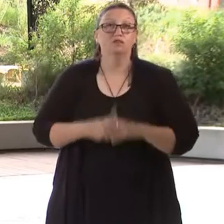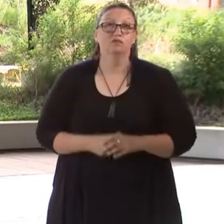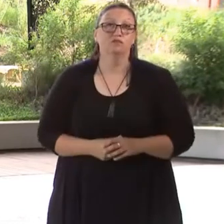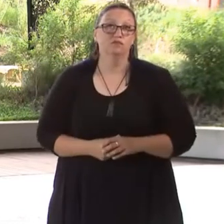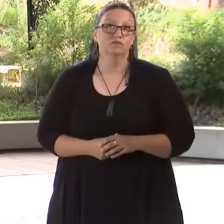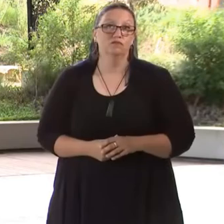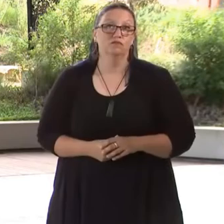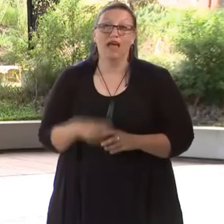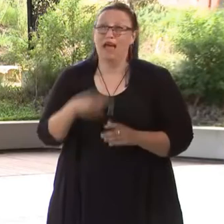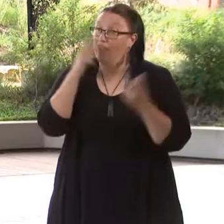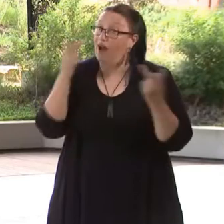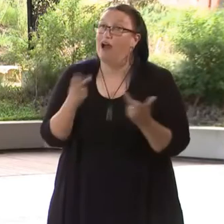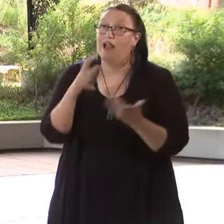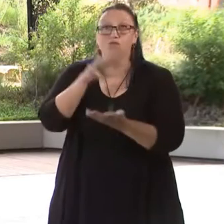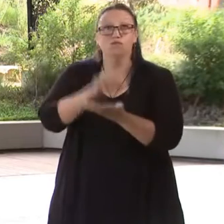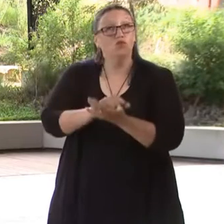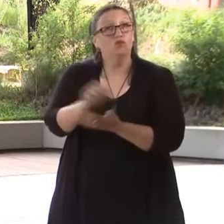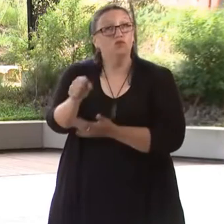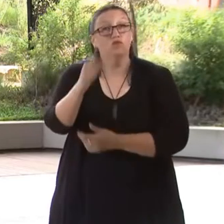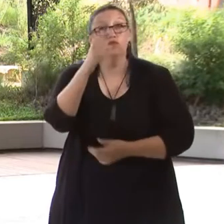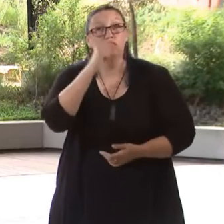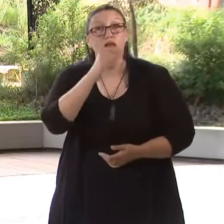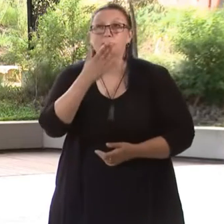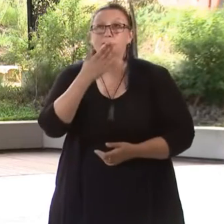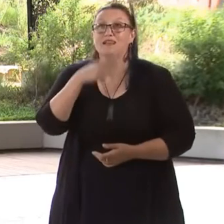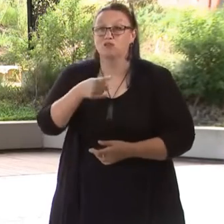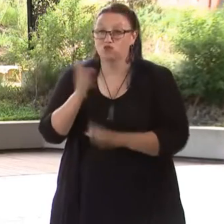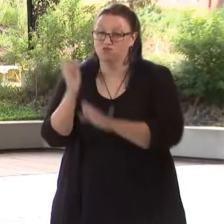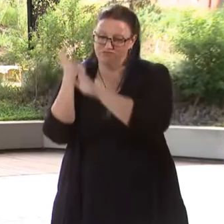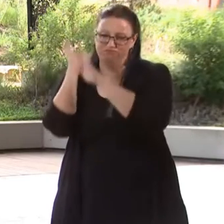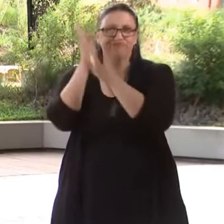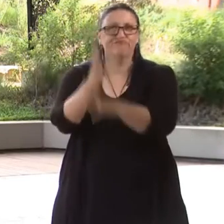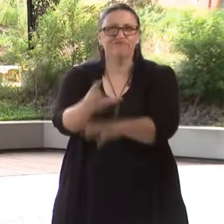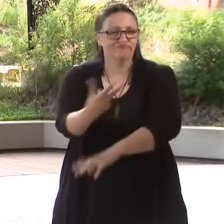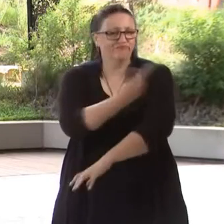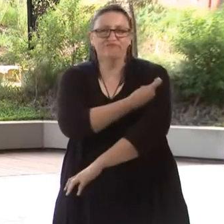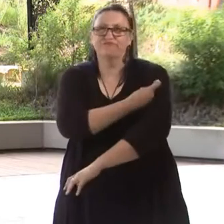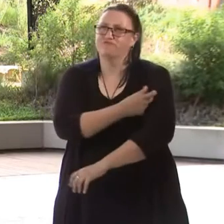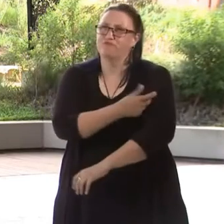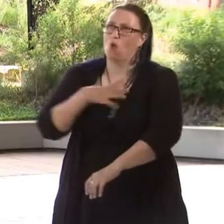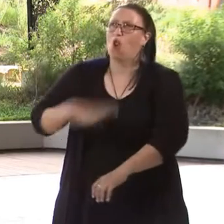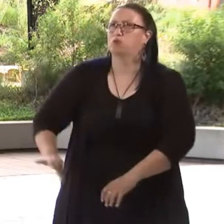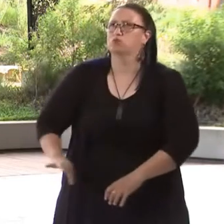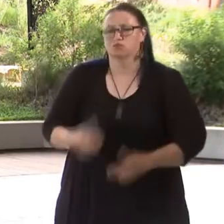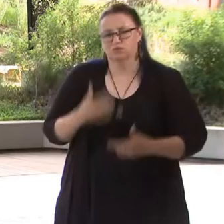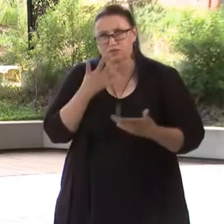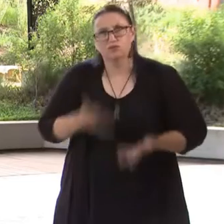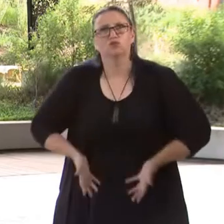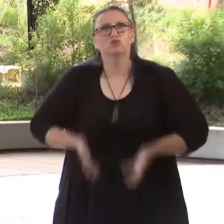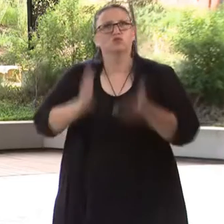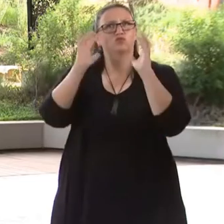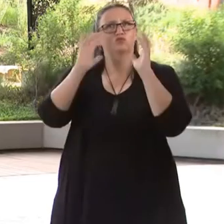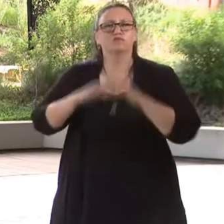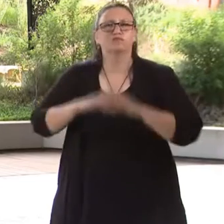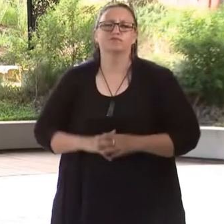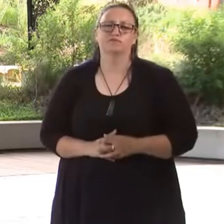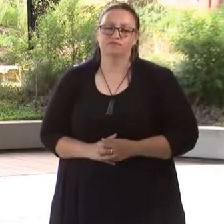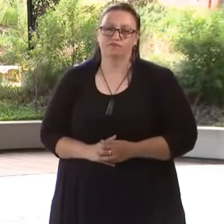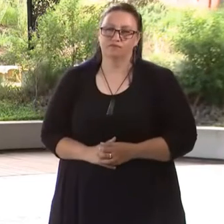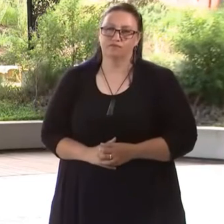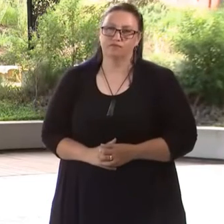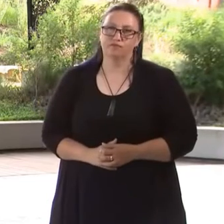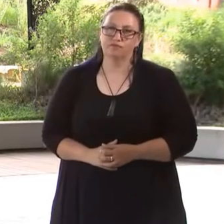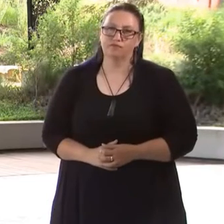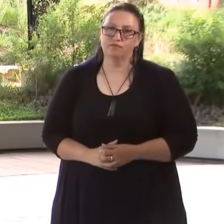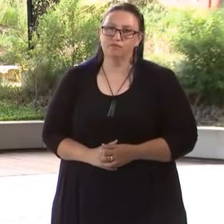in our clinics, and we would love to see a huge roll-up this weekend to get vaccinated with that booster. It